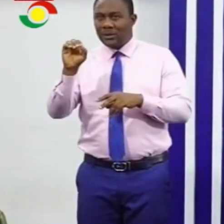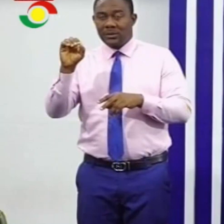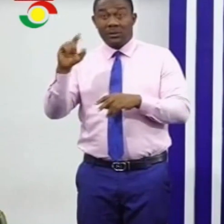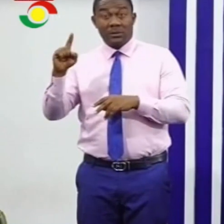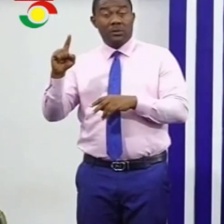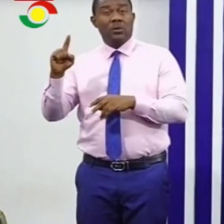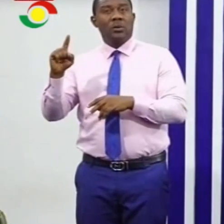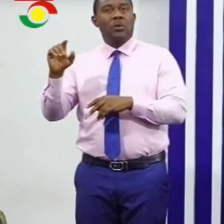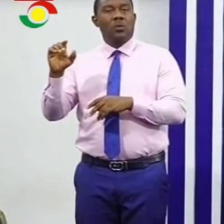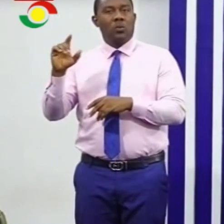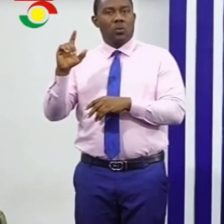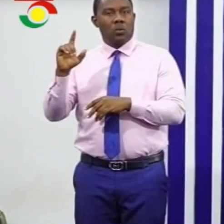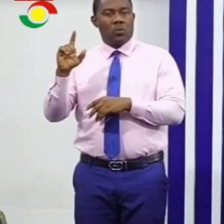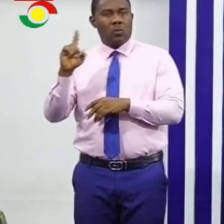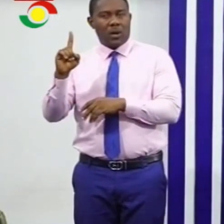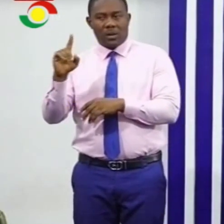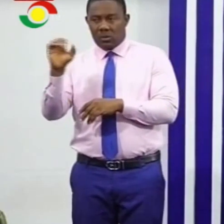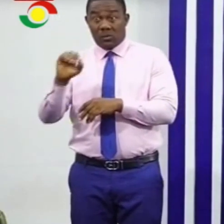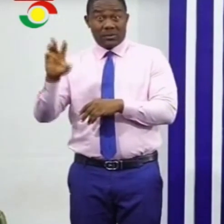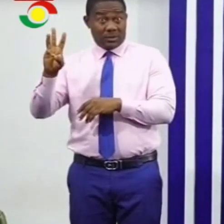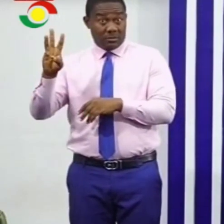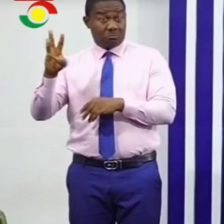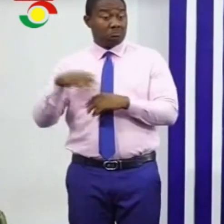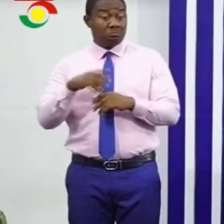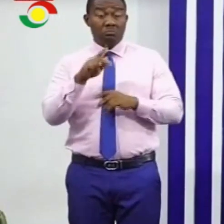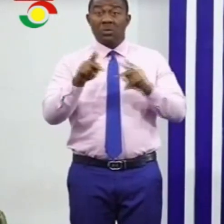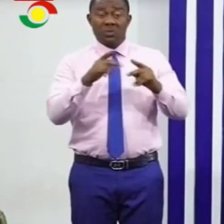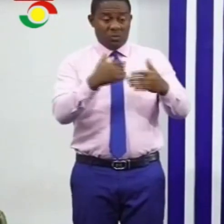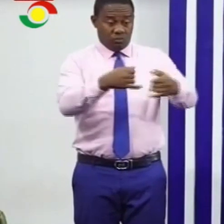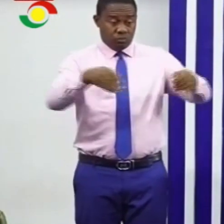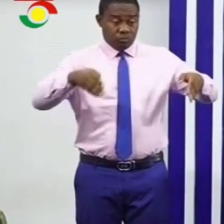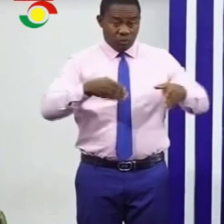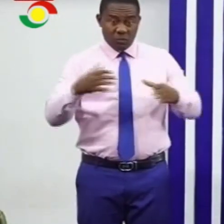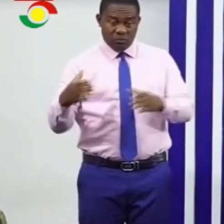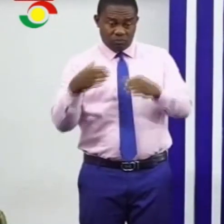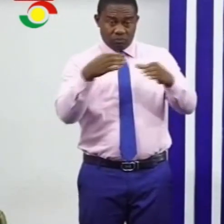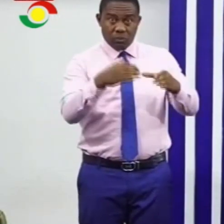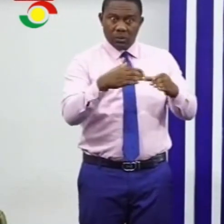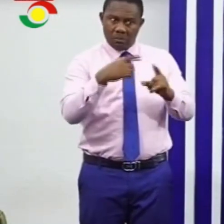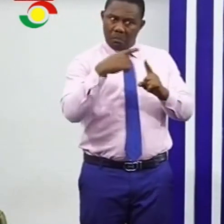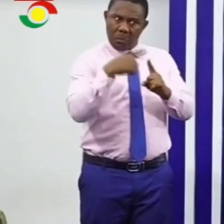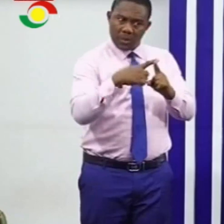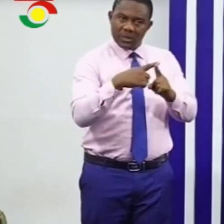travelers undergoing mandatory quarantine, 79